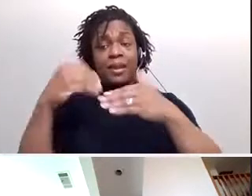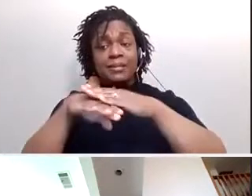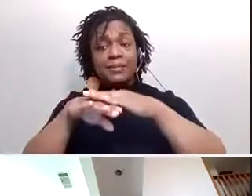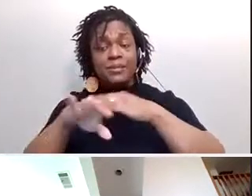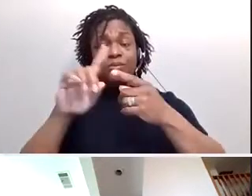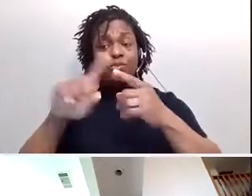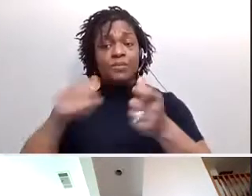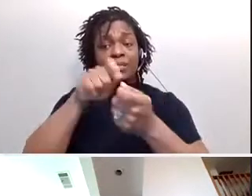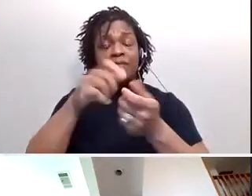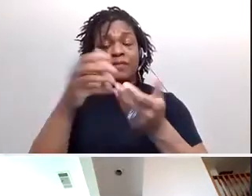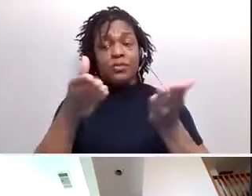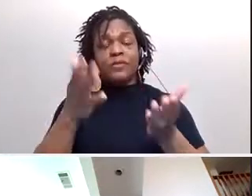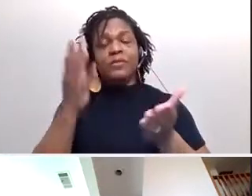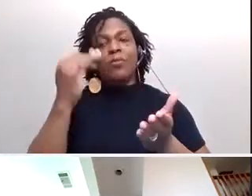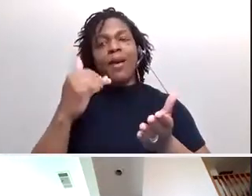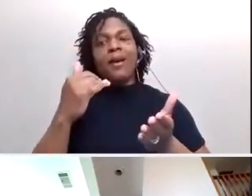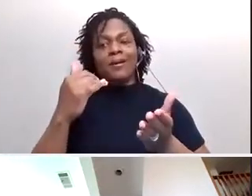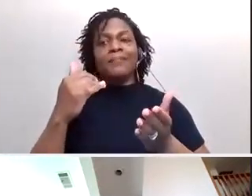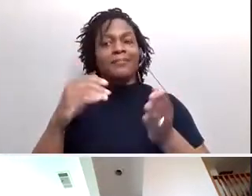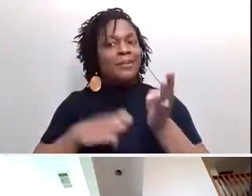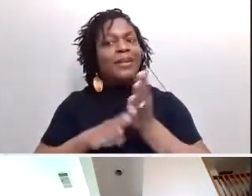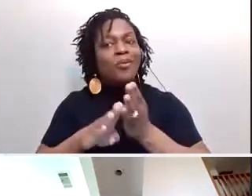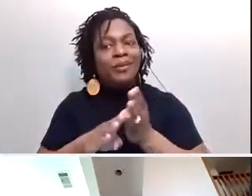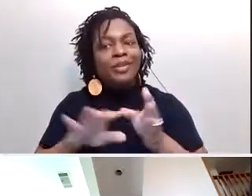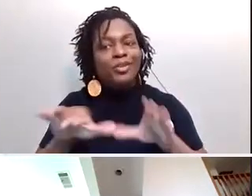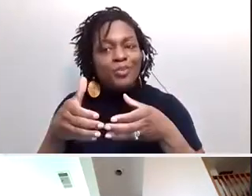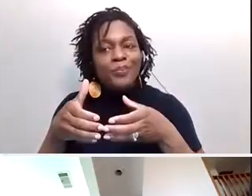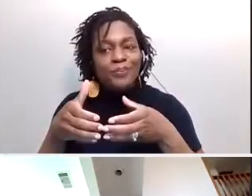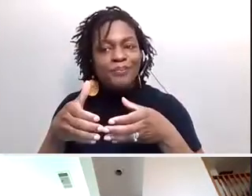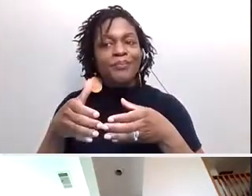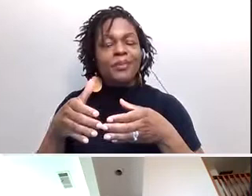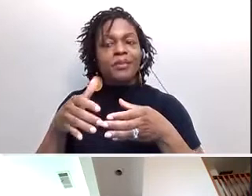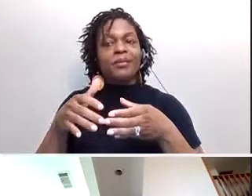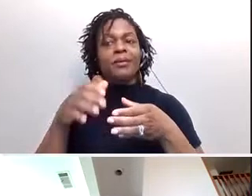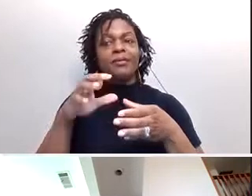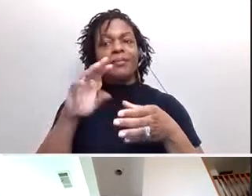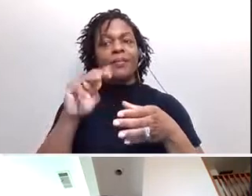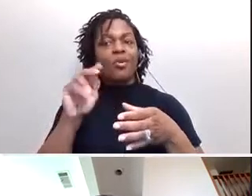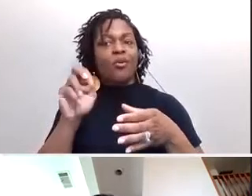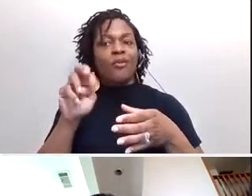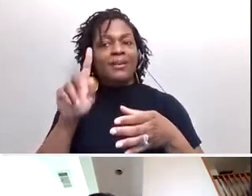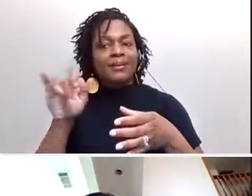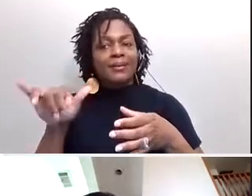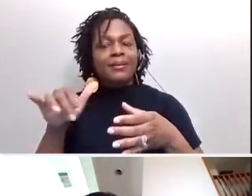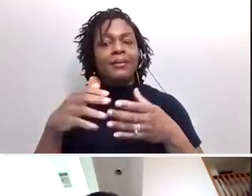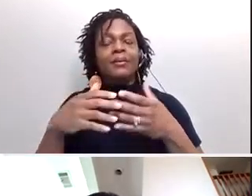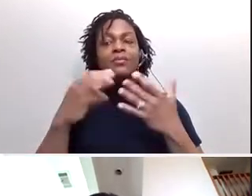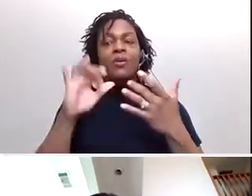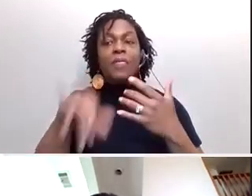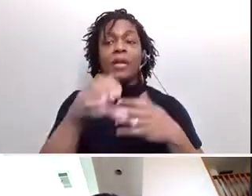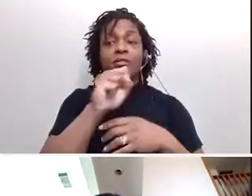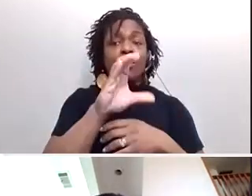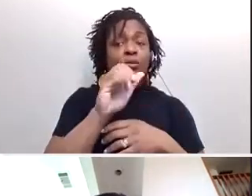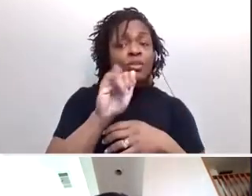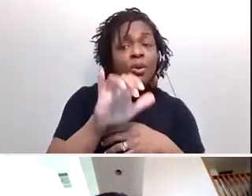services because they are a minority, whether it is race, whether it is socioeconomic status,